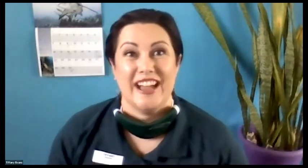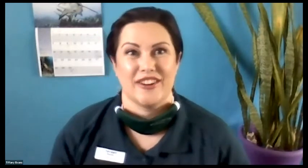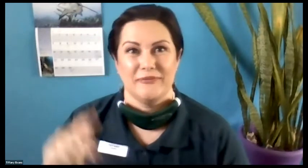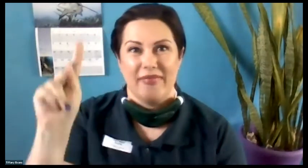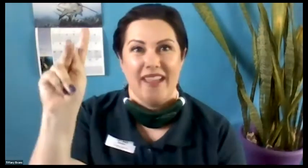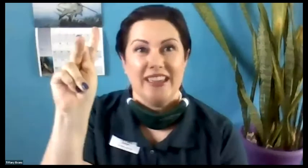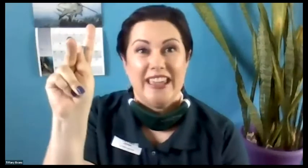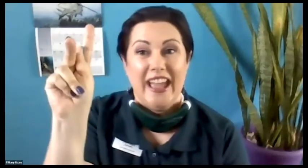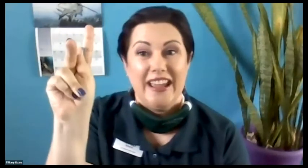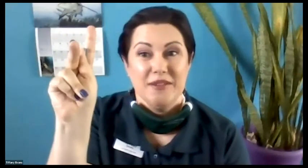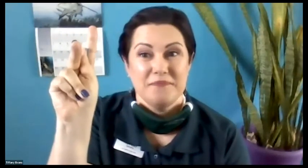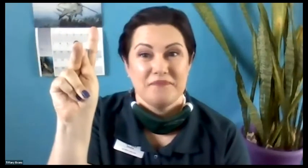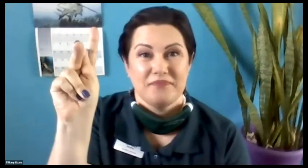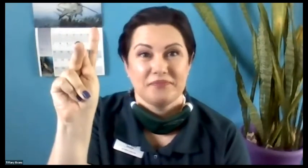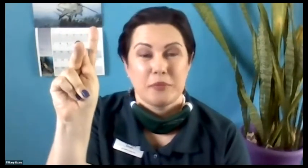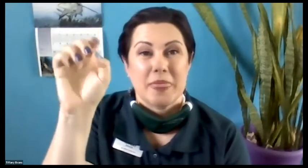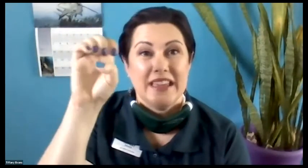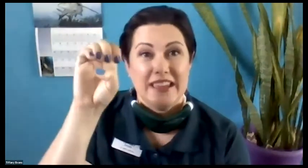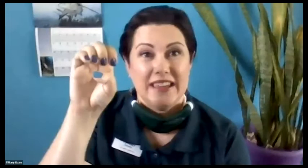together. K-E-E-P-E-R.